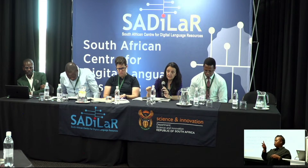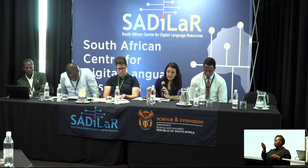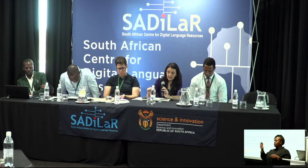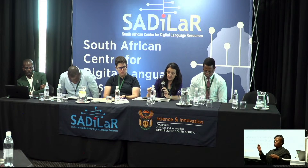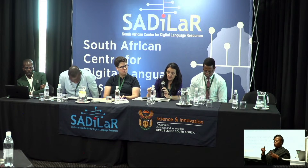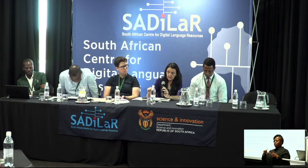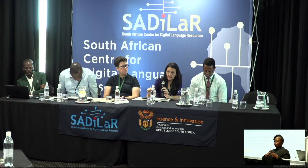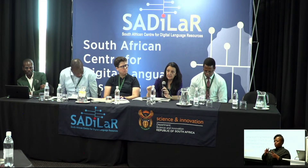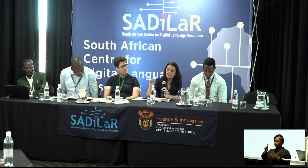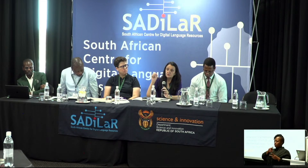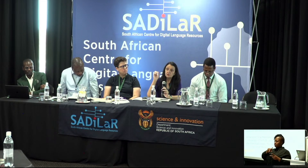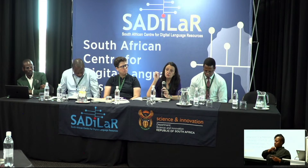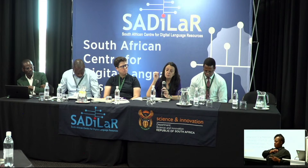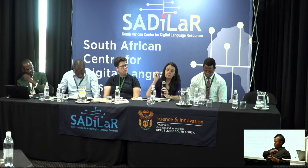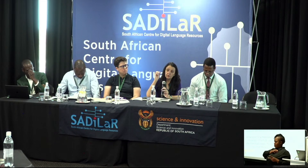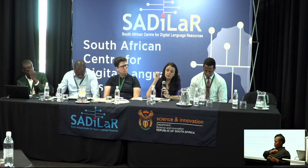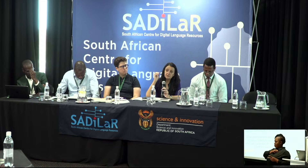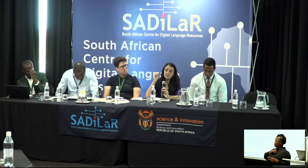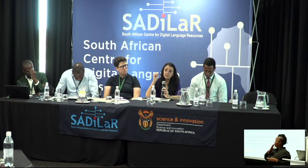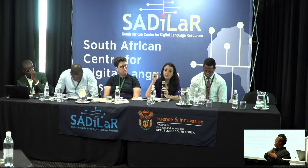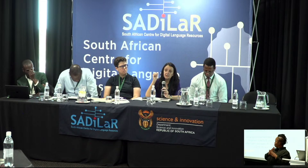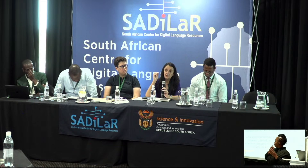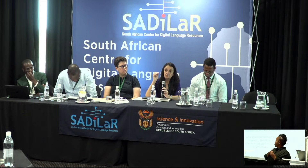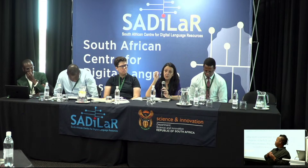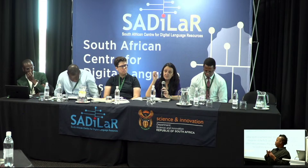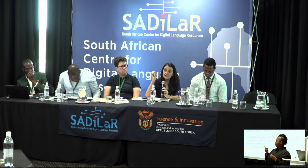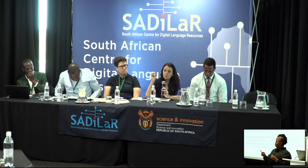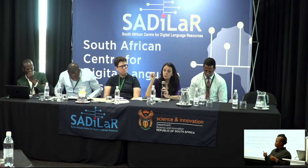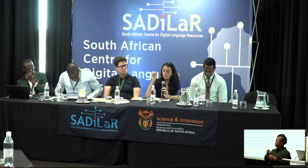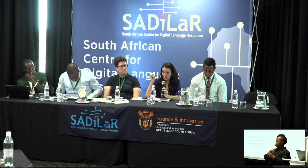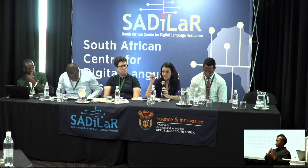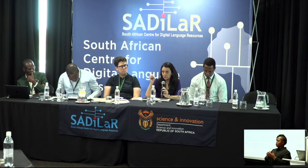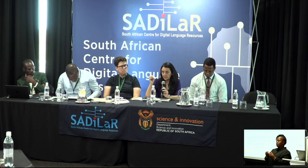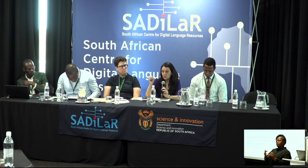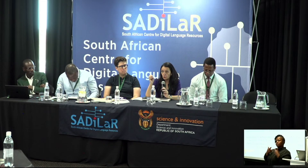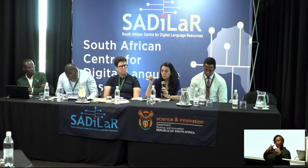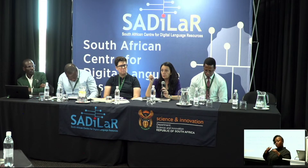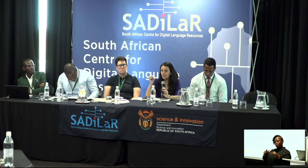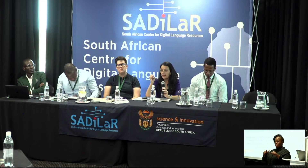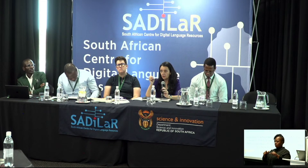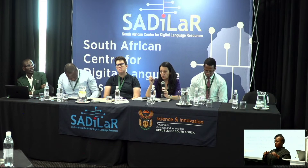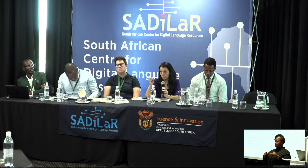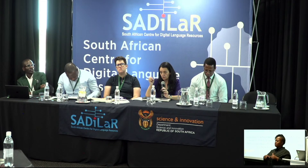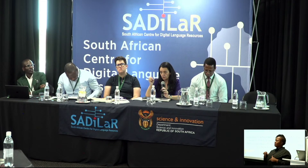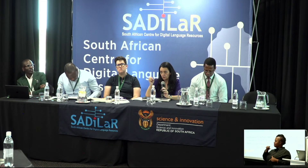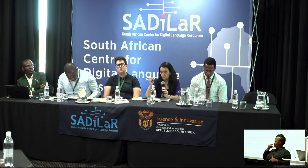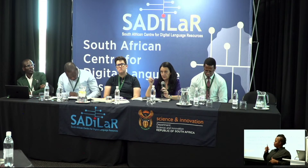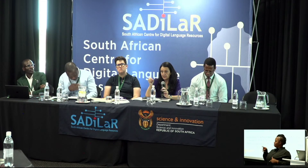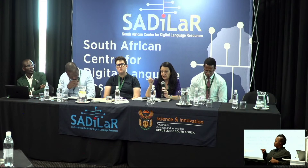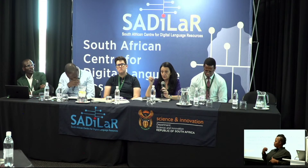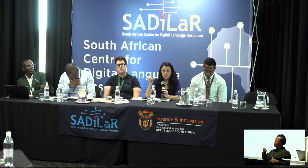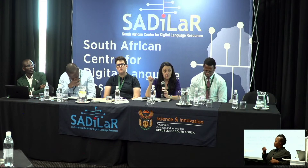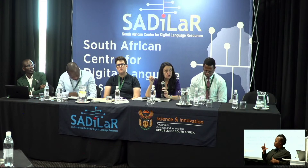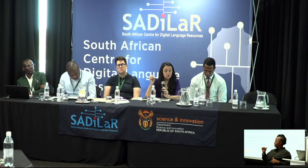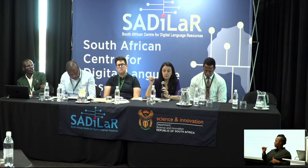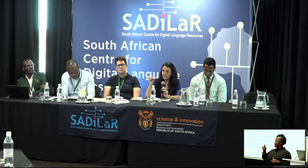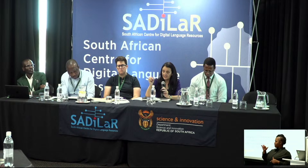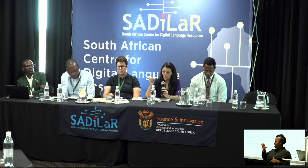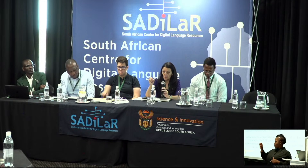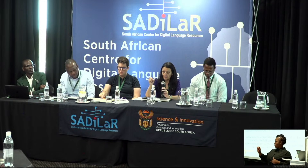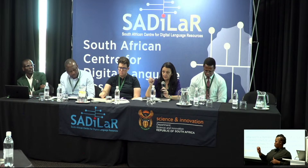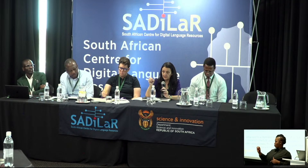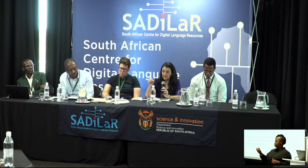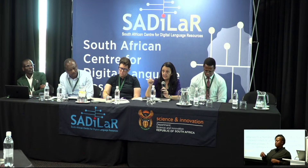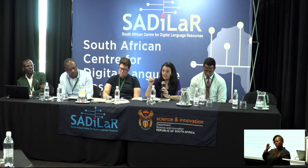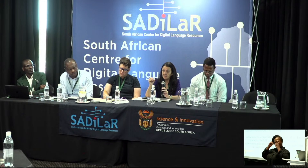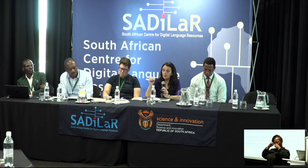and UKZN to build a multilingual repository. It's called Polakelu. You can go and Google that